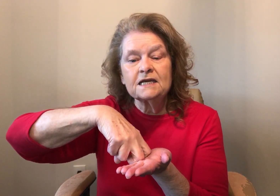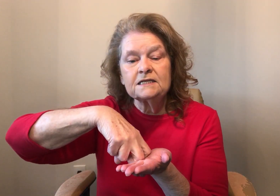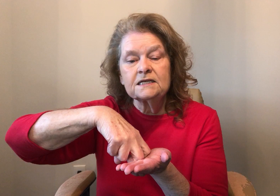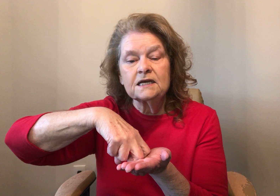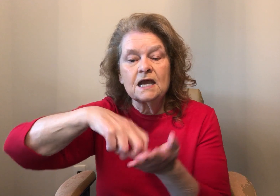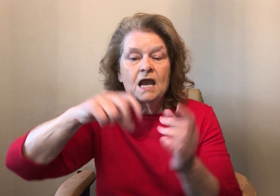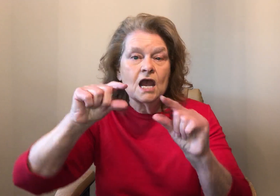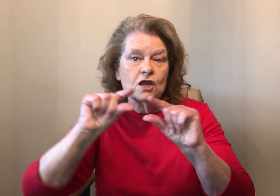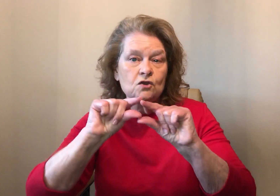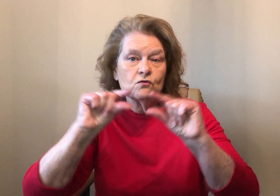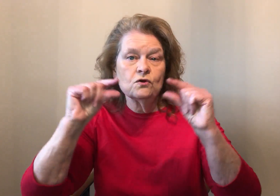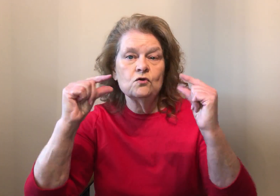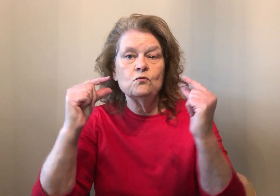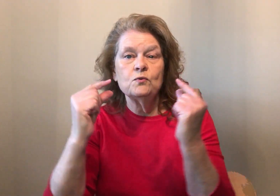Protestant group